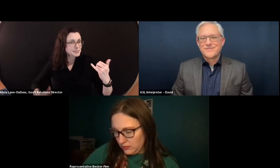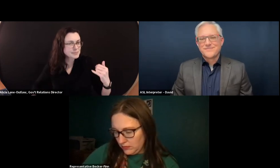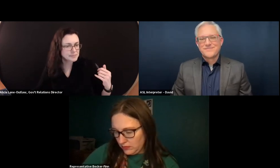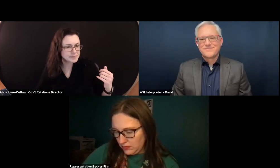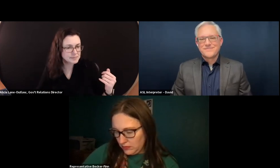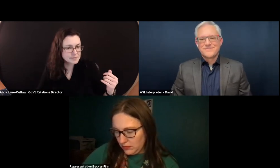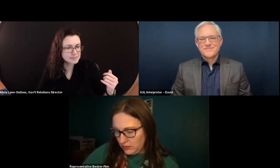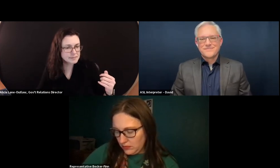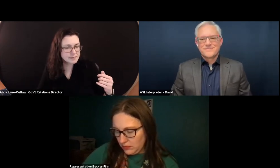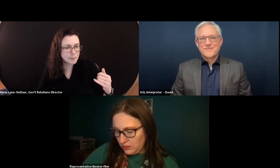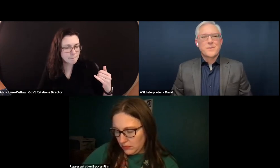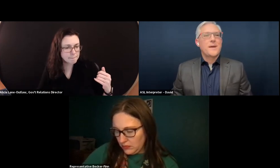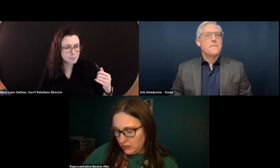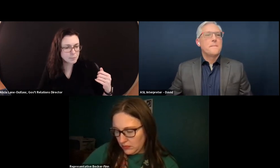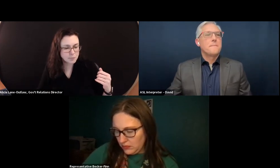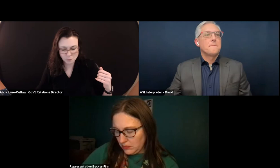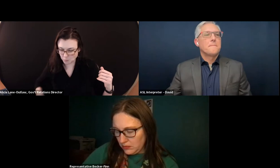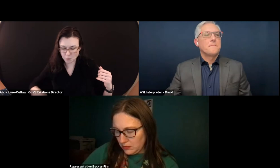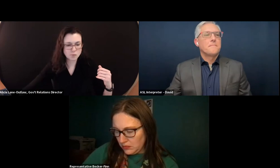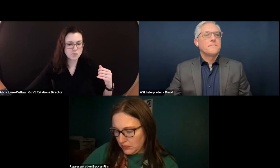answer. Okay.